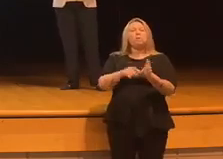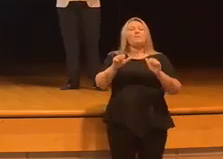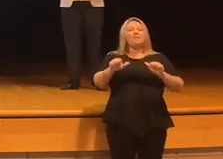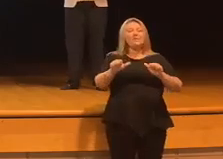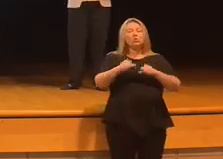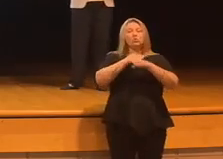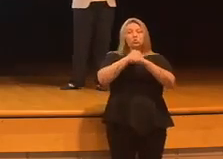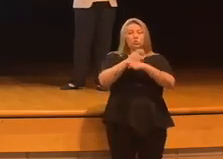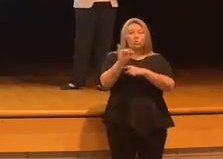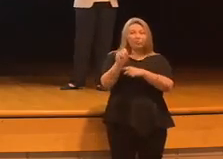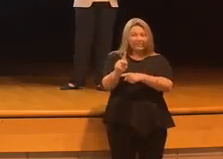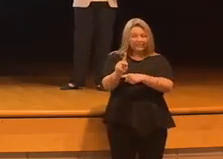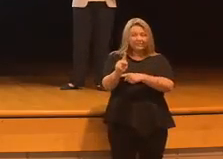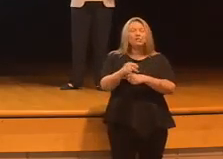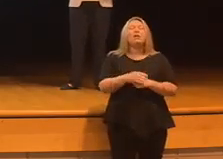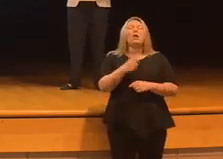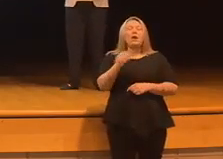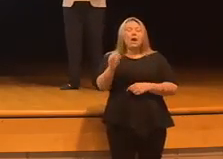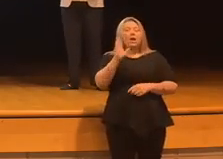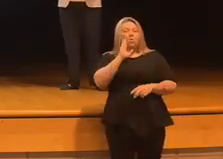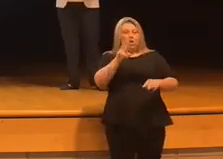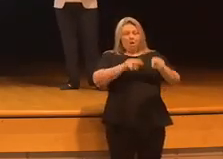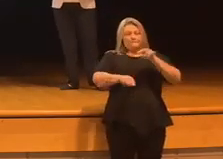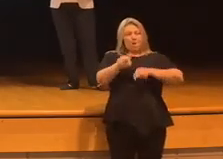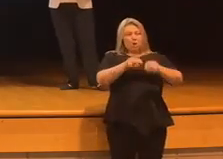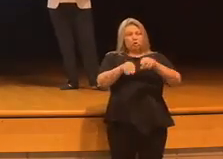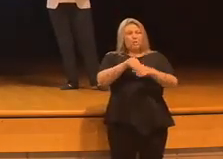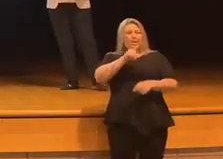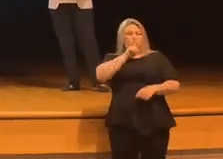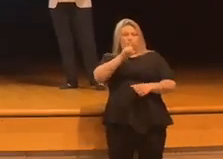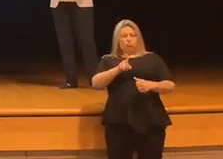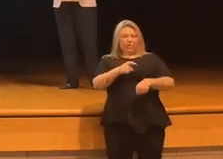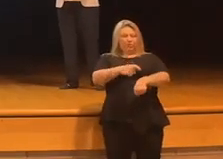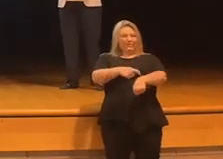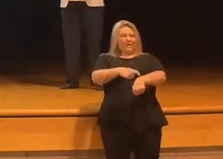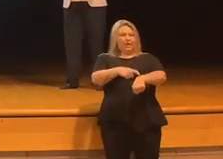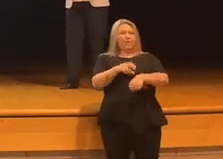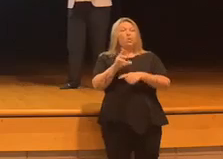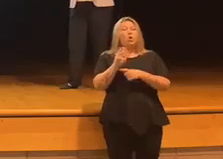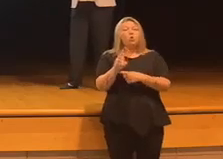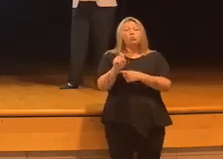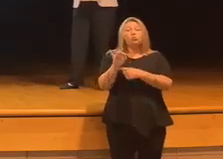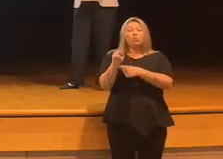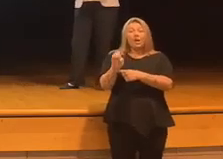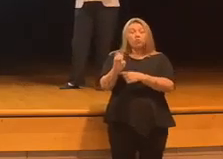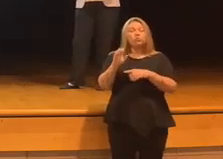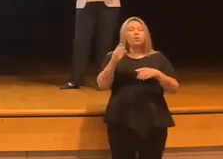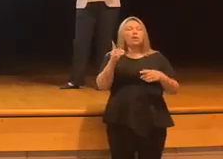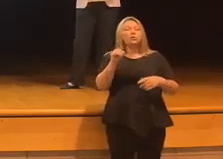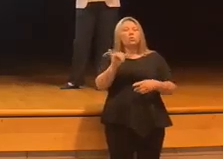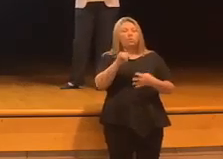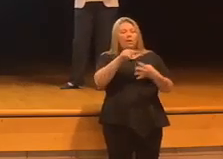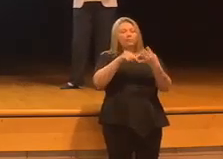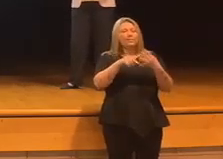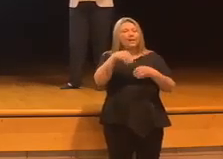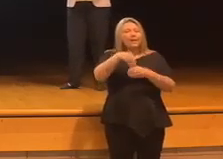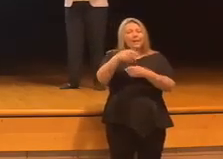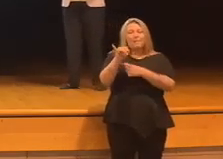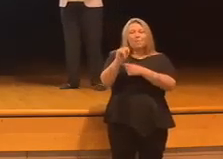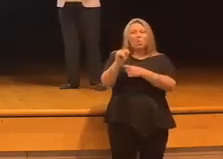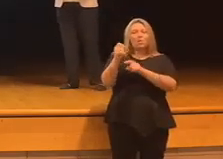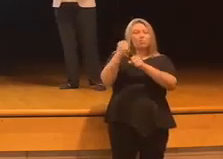risks, and it monitors in real time. CrowdStrike does things like providing endpoint